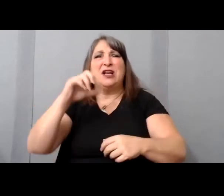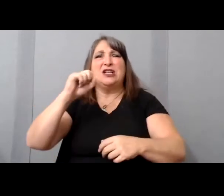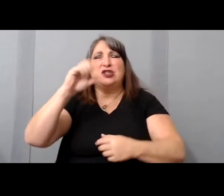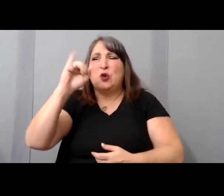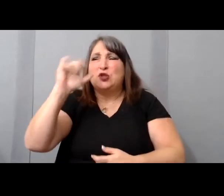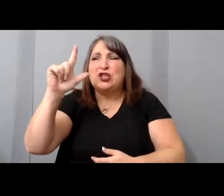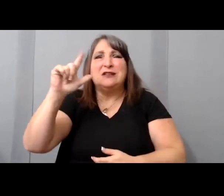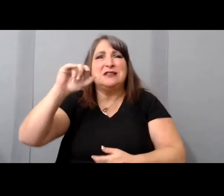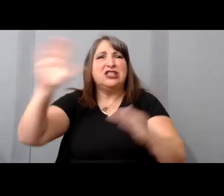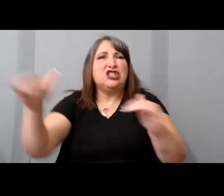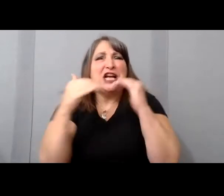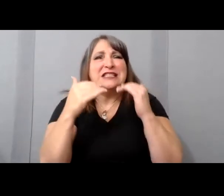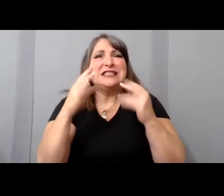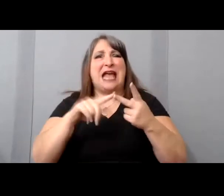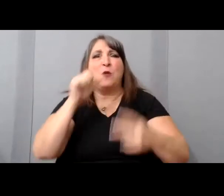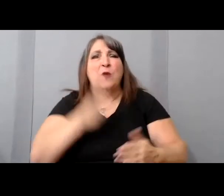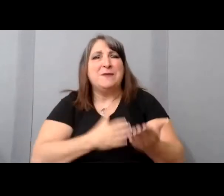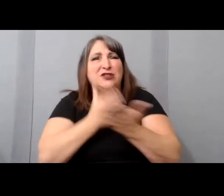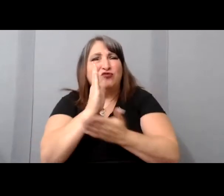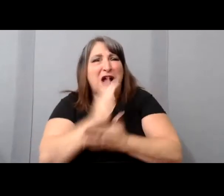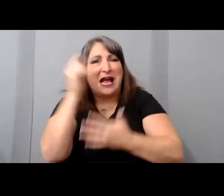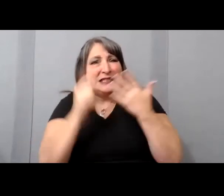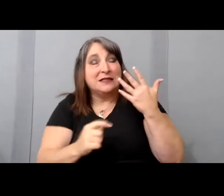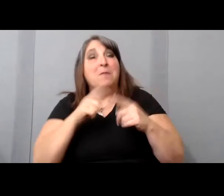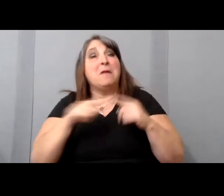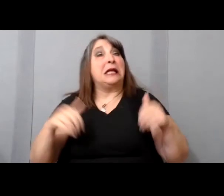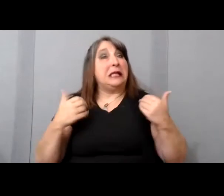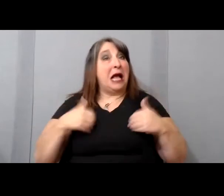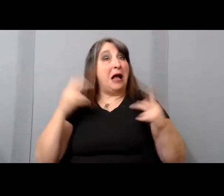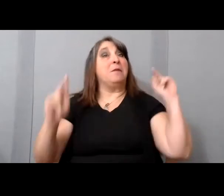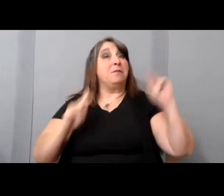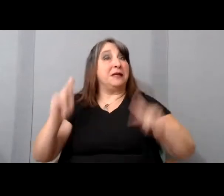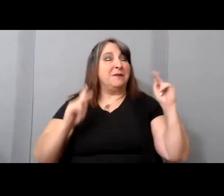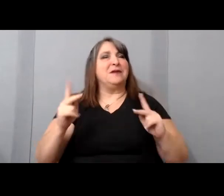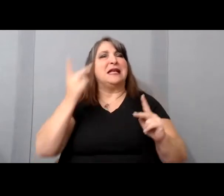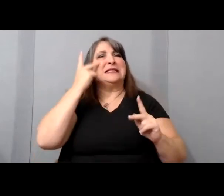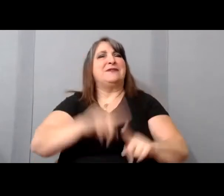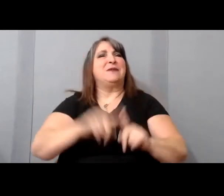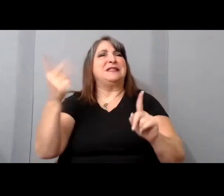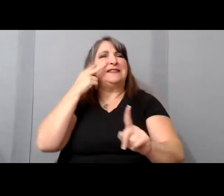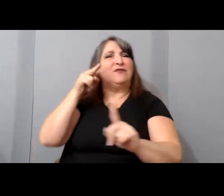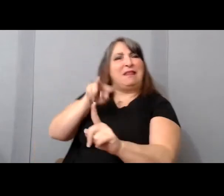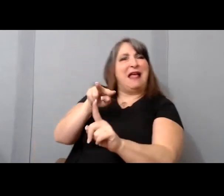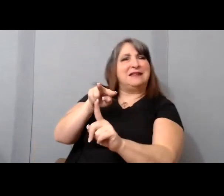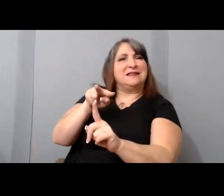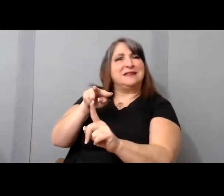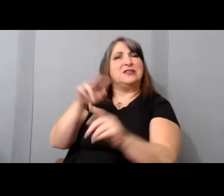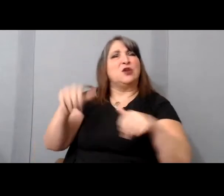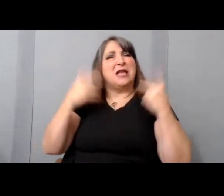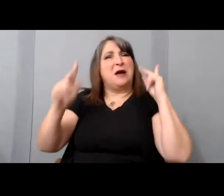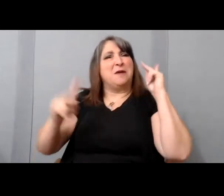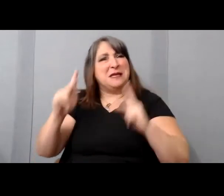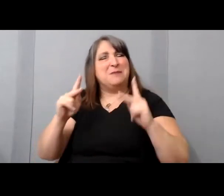really critically important. But the younger generation looks at it also, but it also sees it from a different lens. And so we have to do